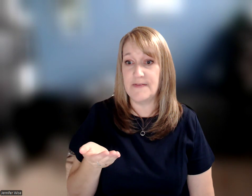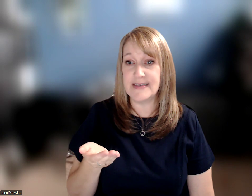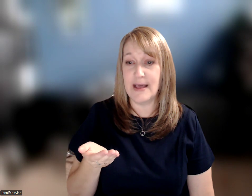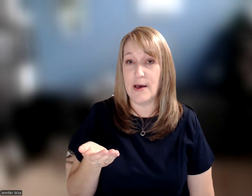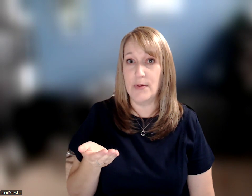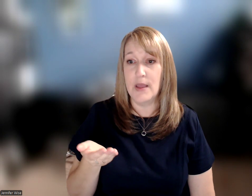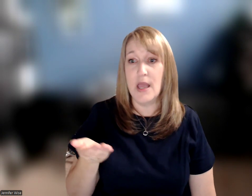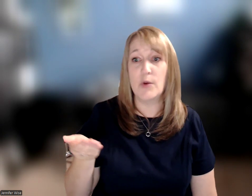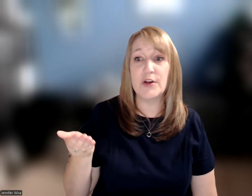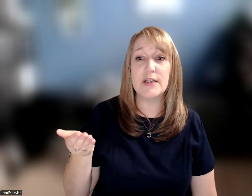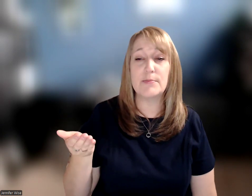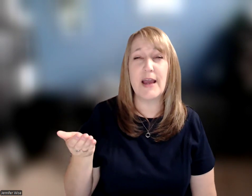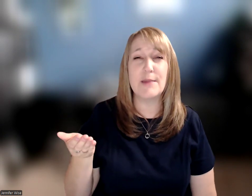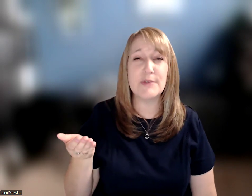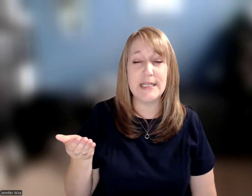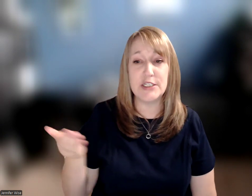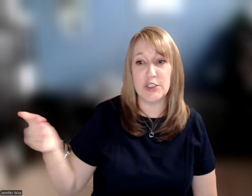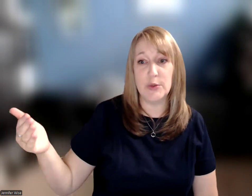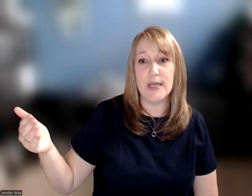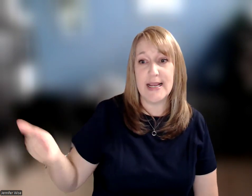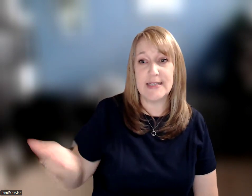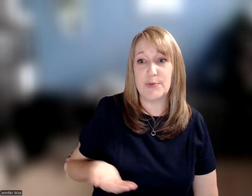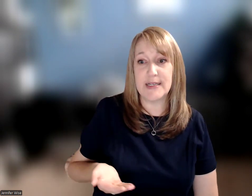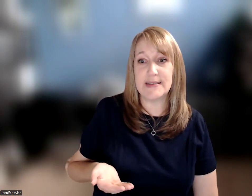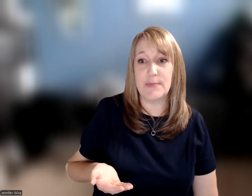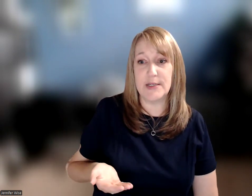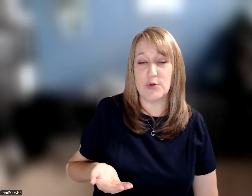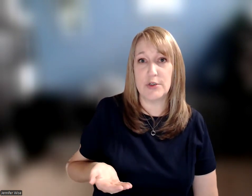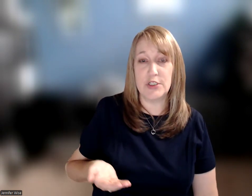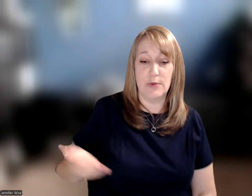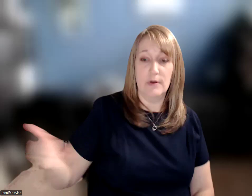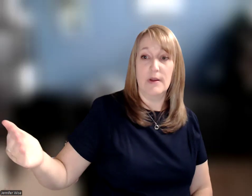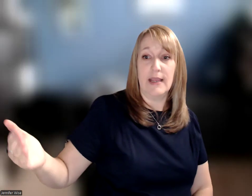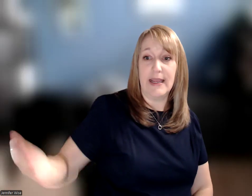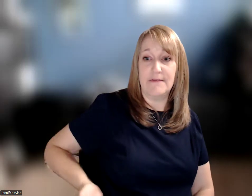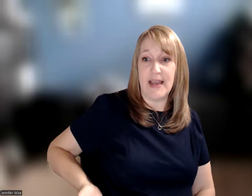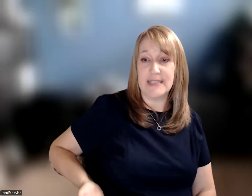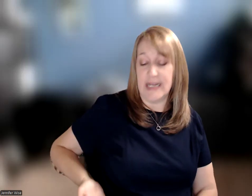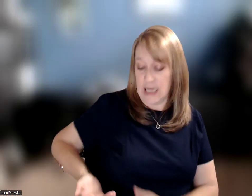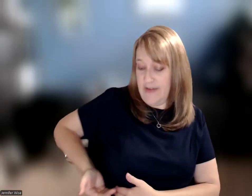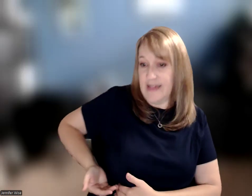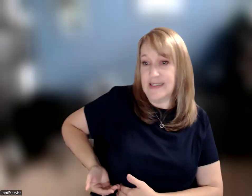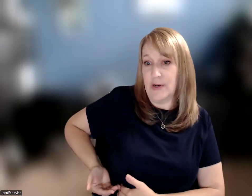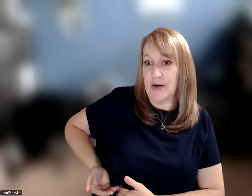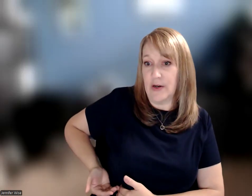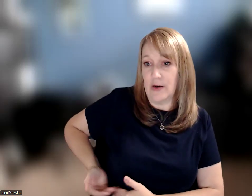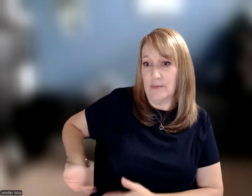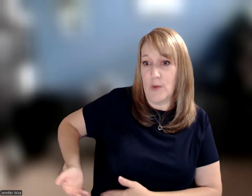face up. And what you're going to kind of pretend to do is bring somebody towards you. Invite. And it kind of ends down here at your